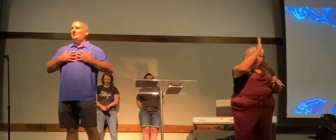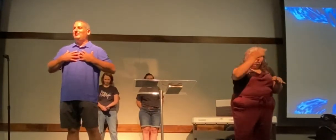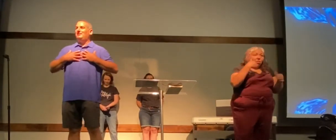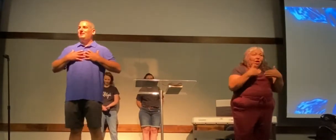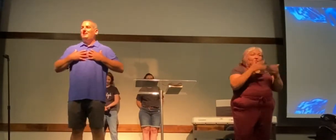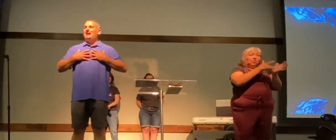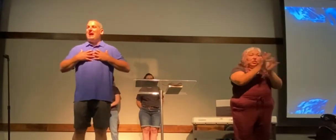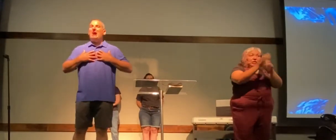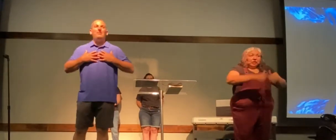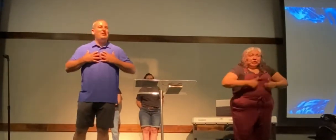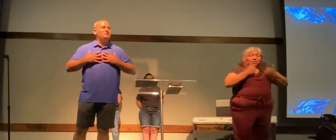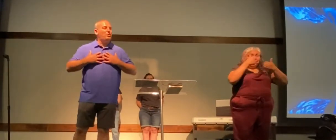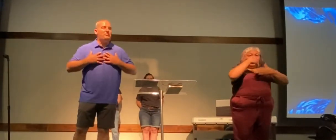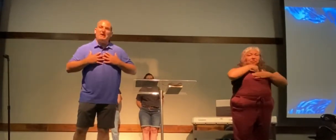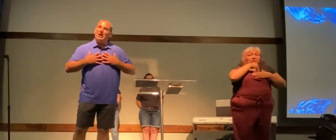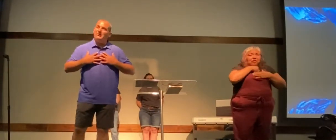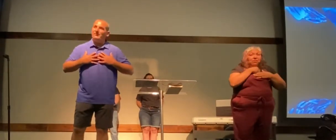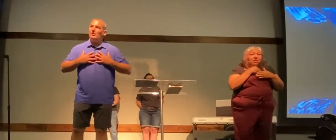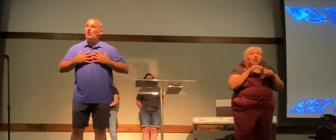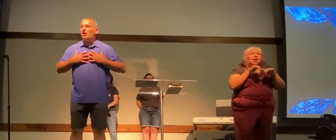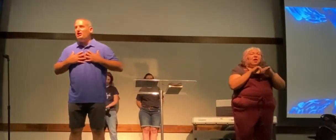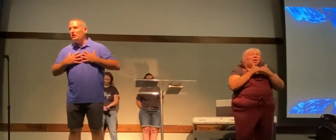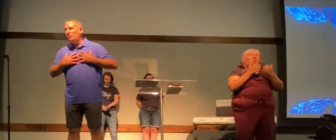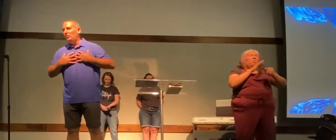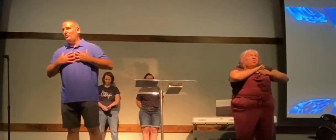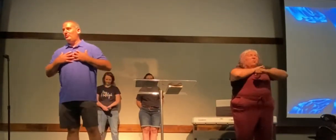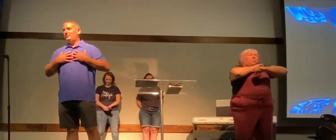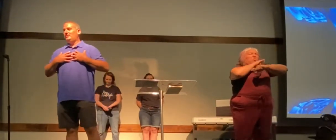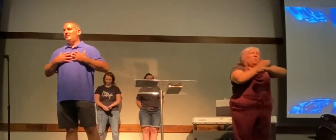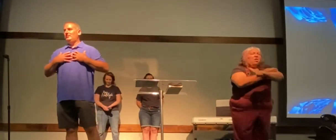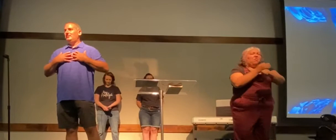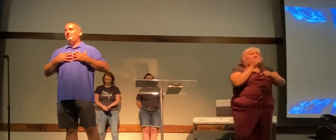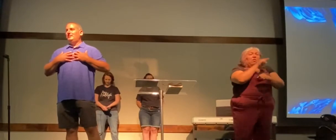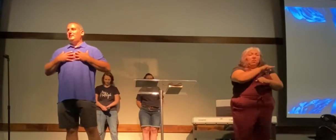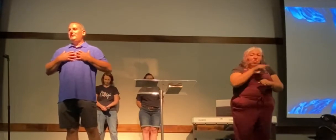you. How much more powerful are you?